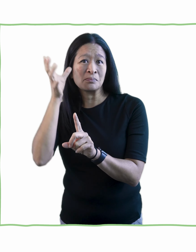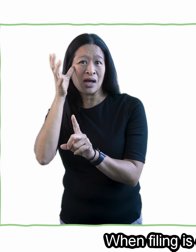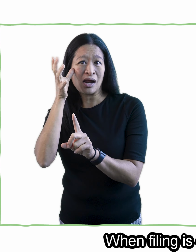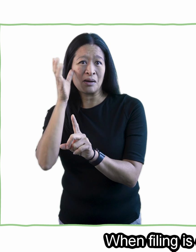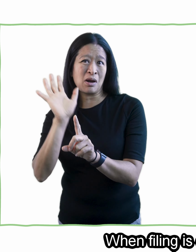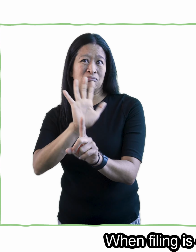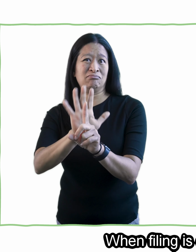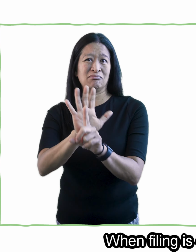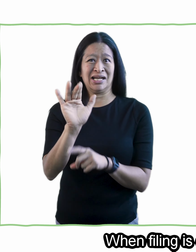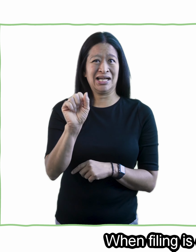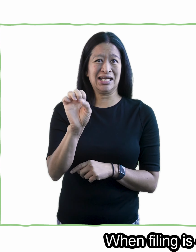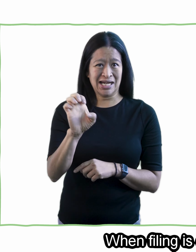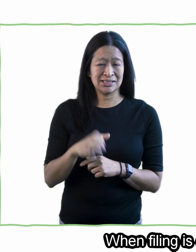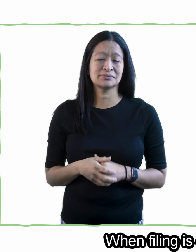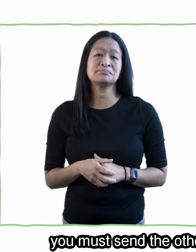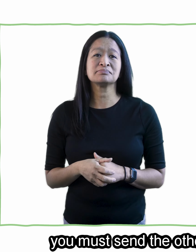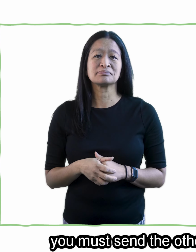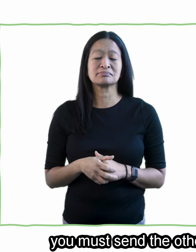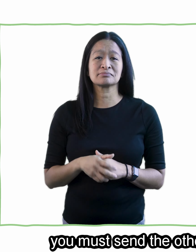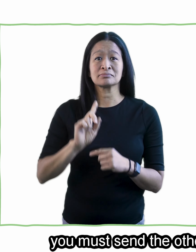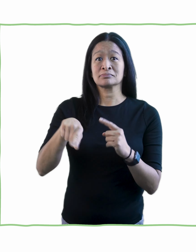When filing is completed, you must send the other